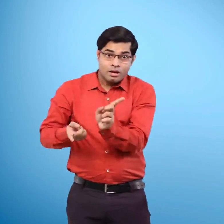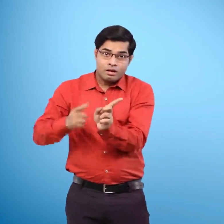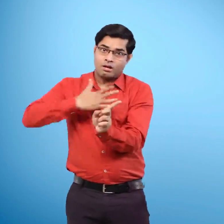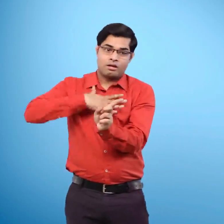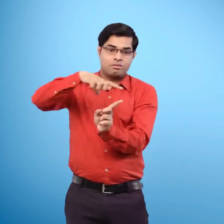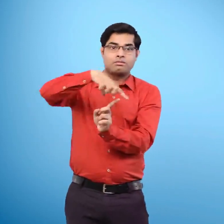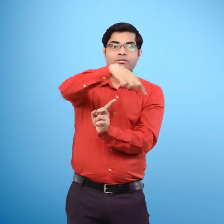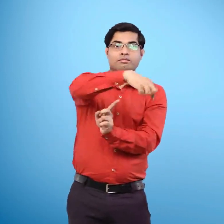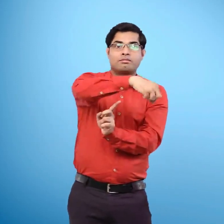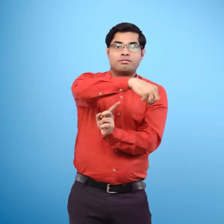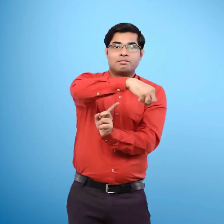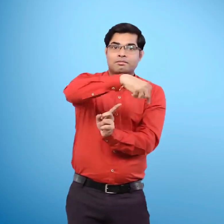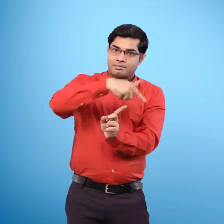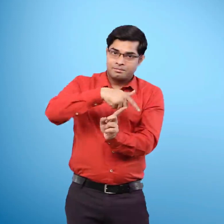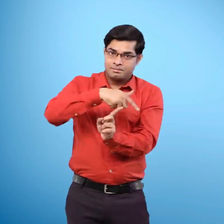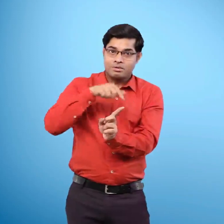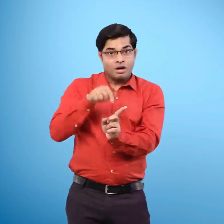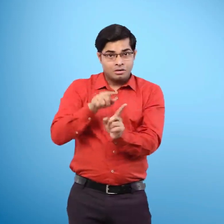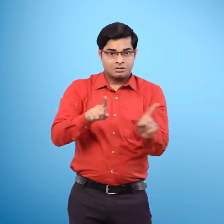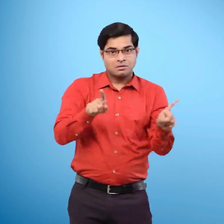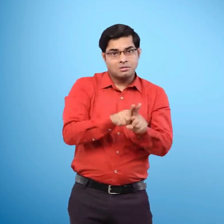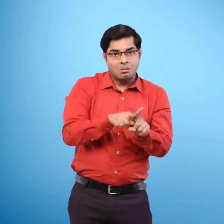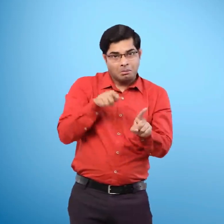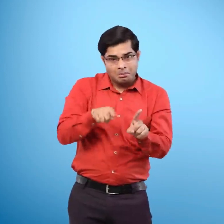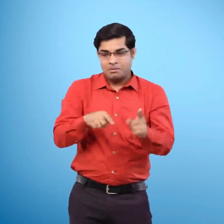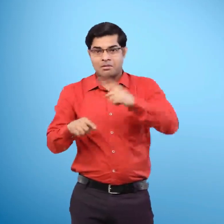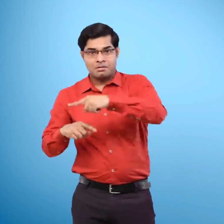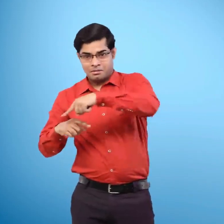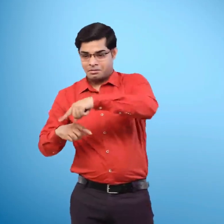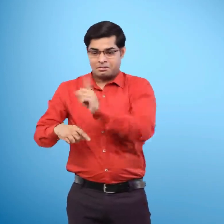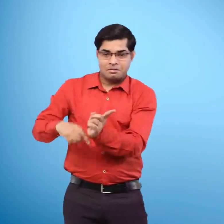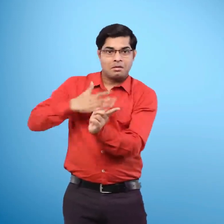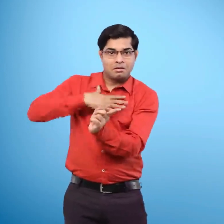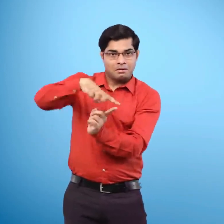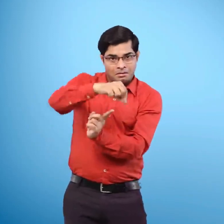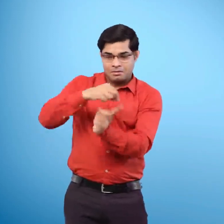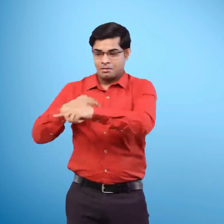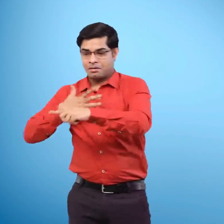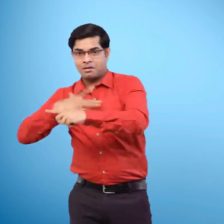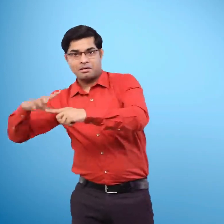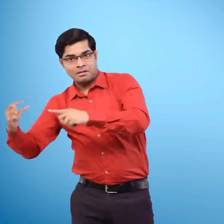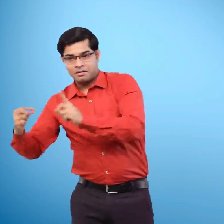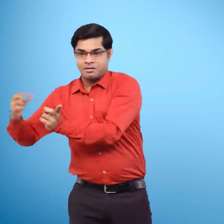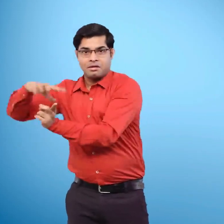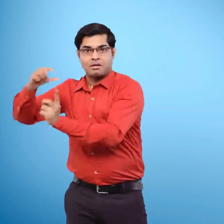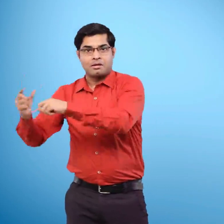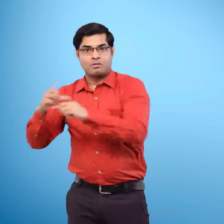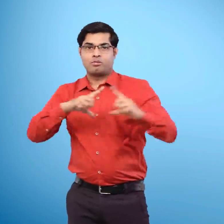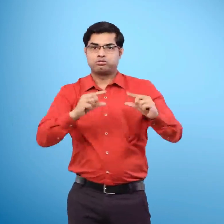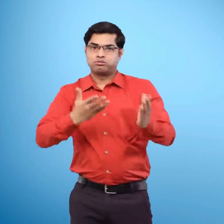2 leaves placed facing each other and almost touching the other leaf. The pattern is made with